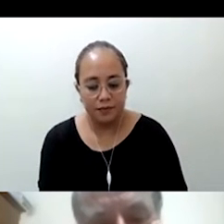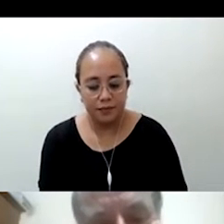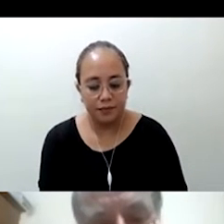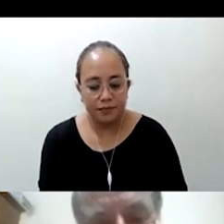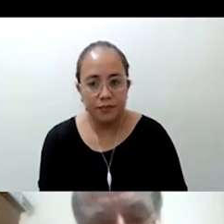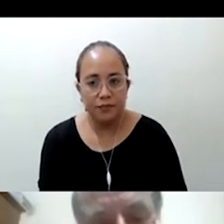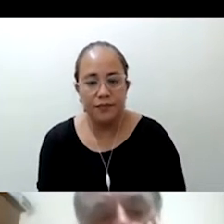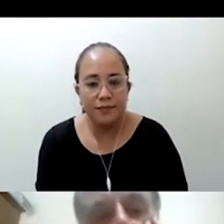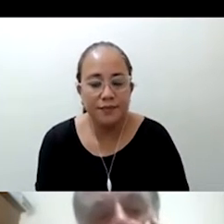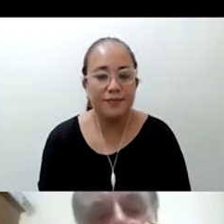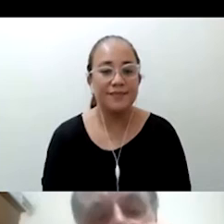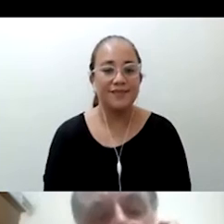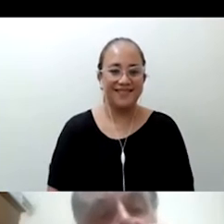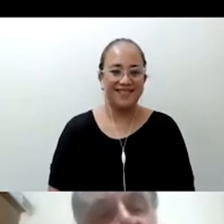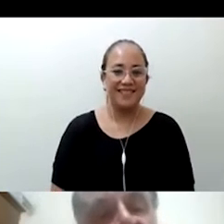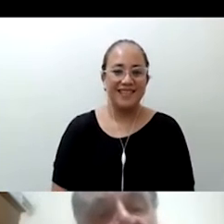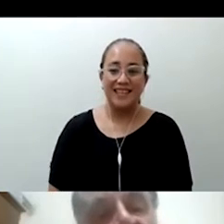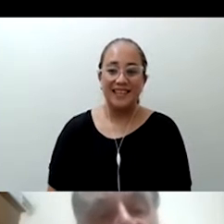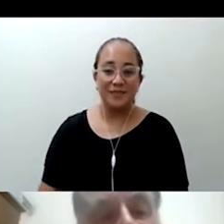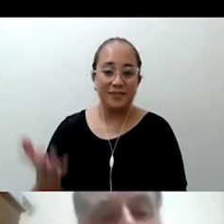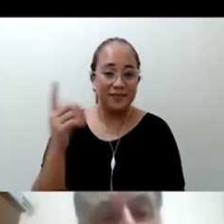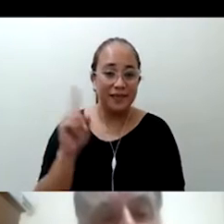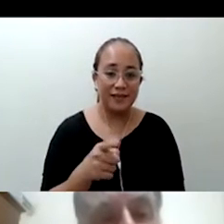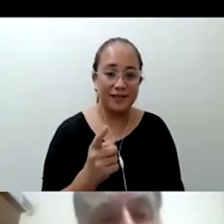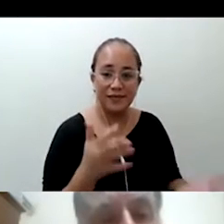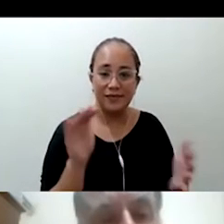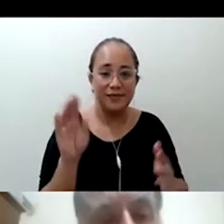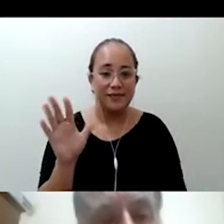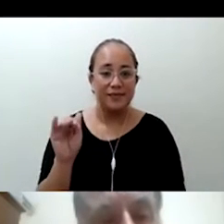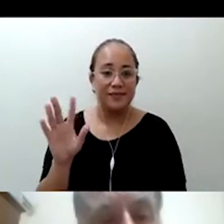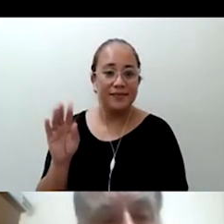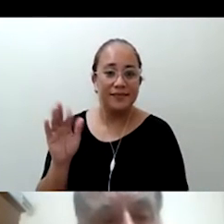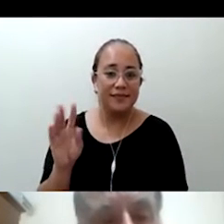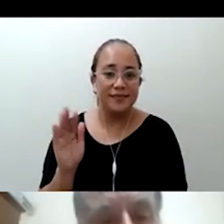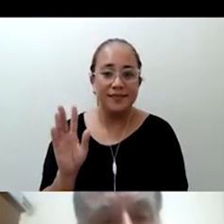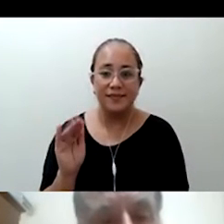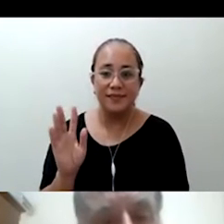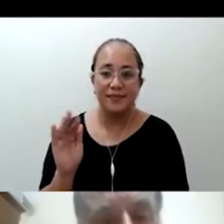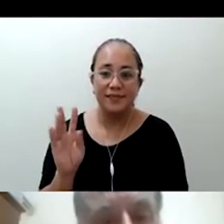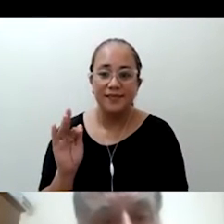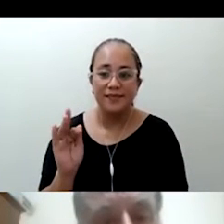Okay. Meng and Yami sign C. Jasmine signs B.